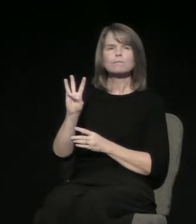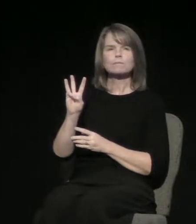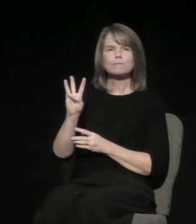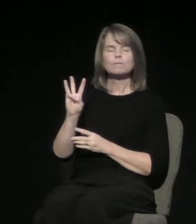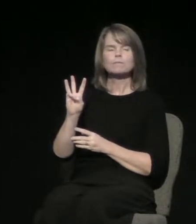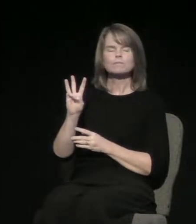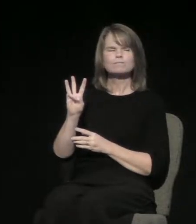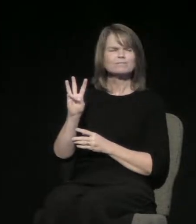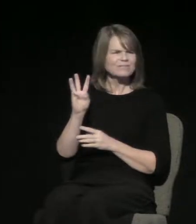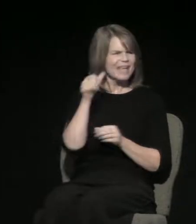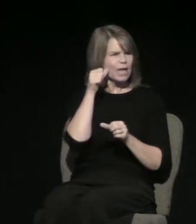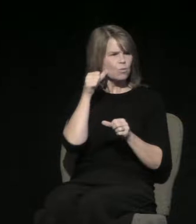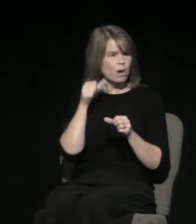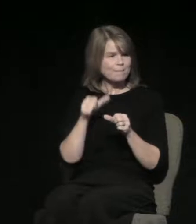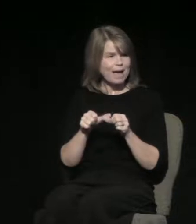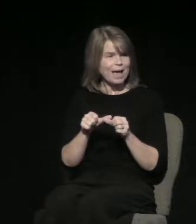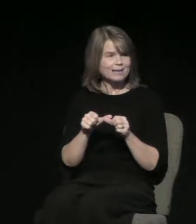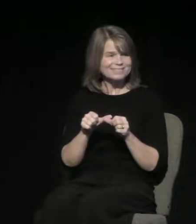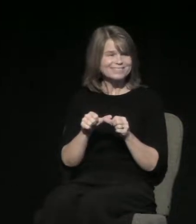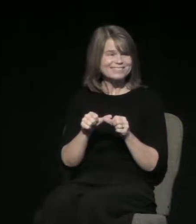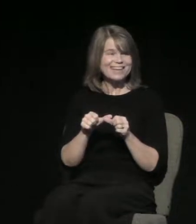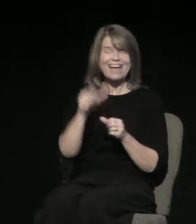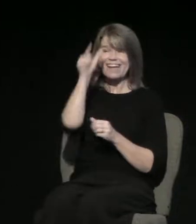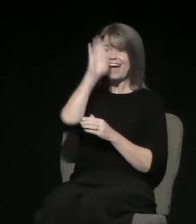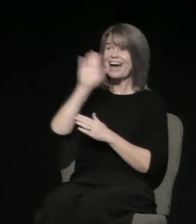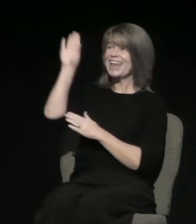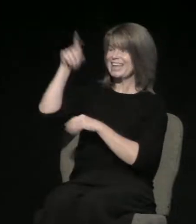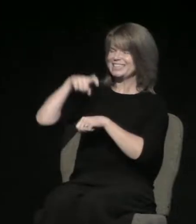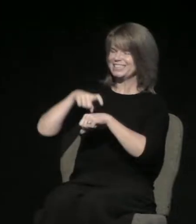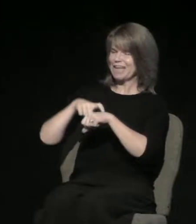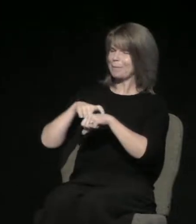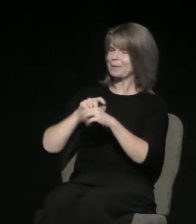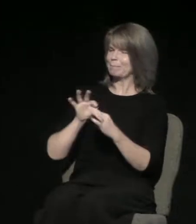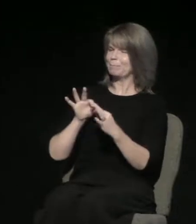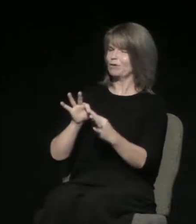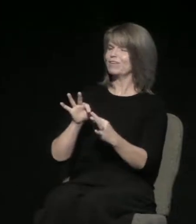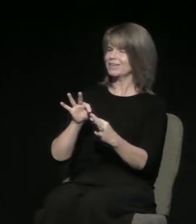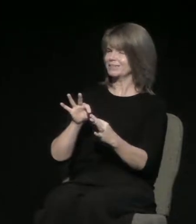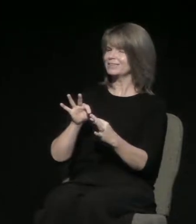He reminds us here That timing Is more important Than time